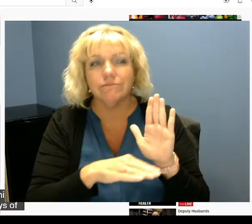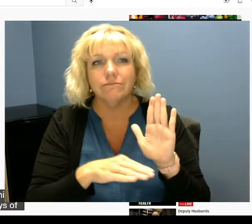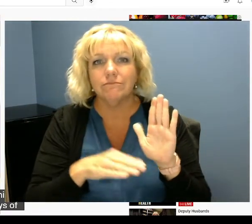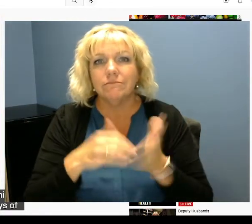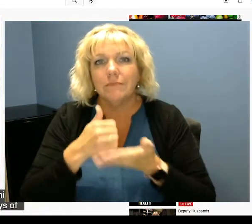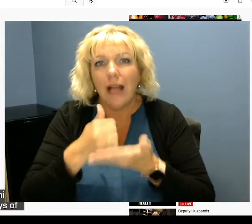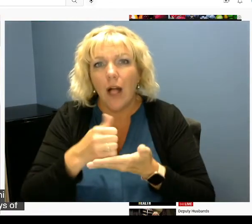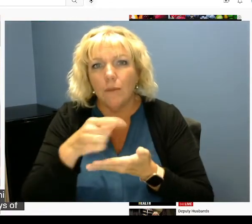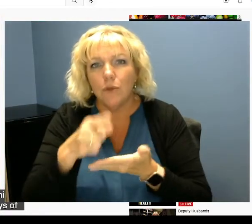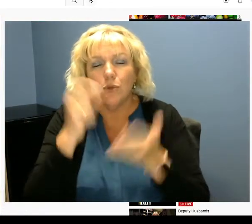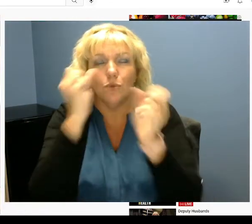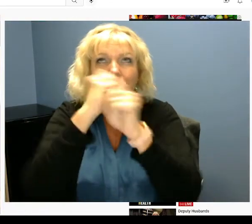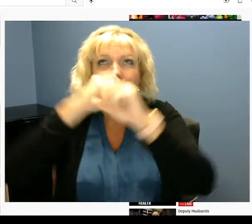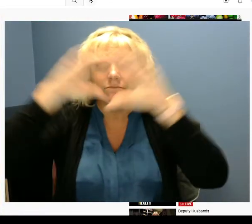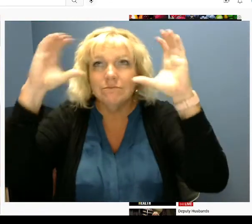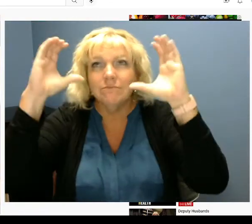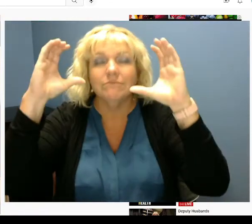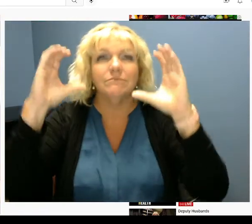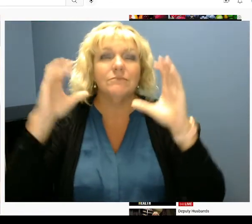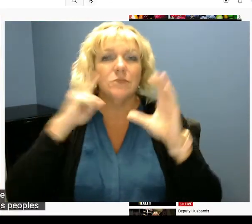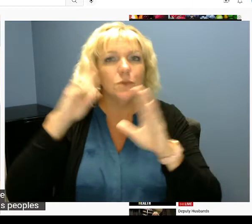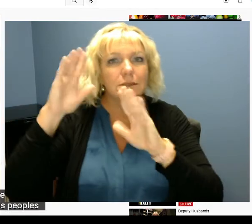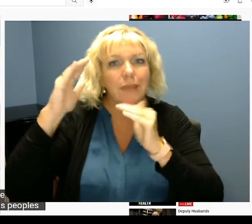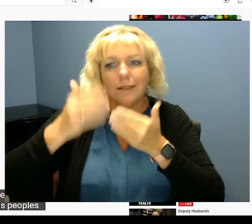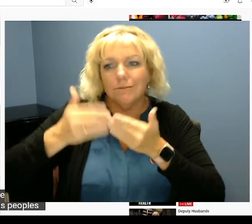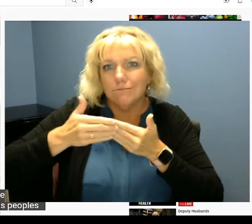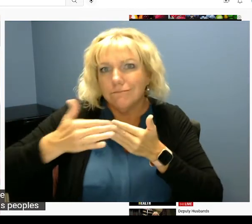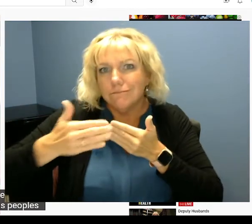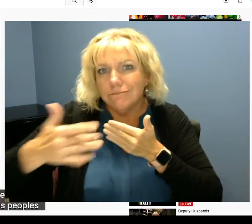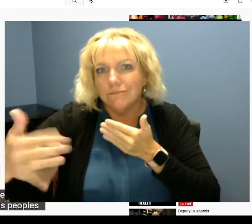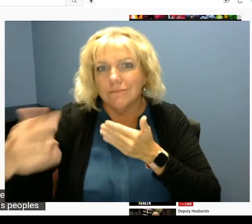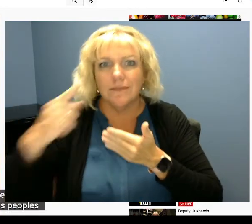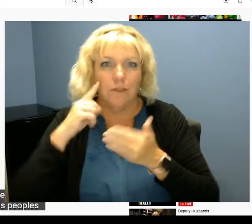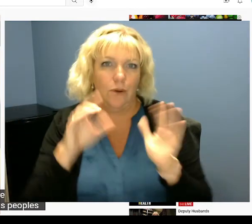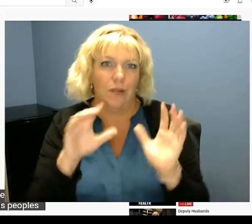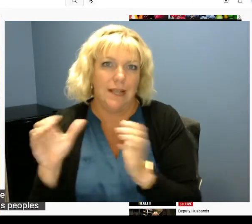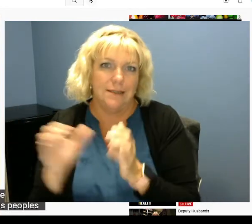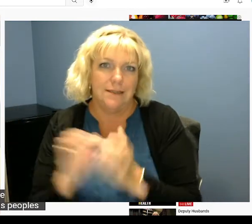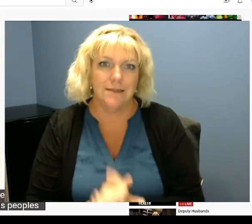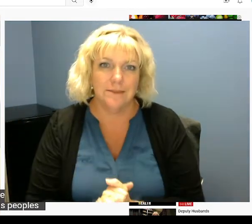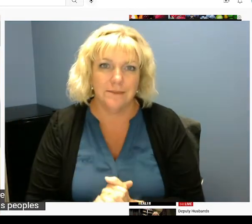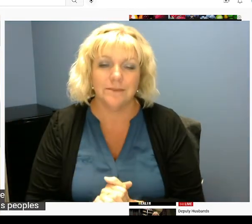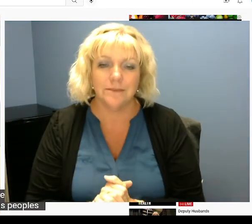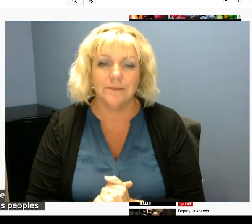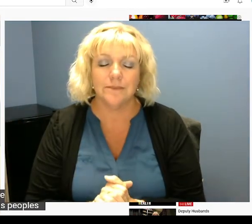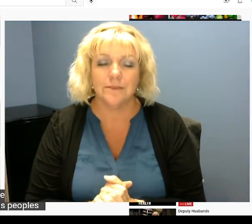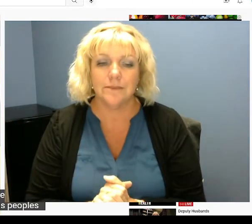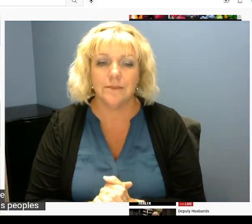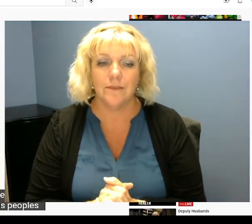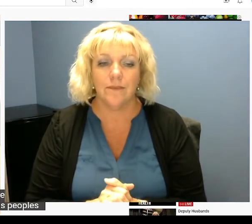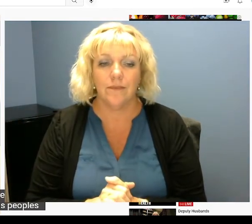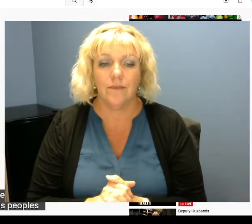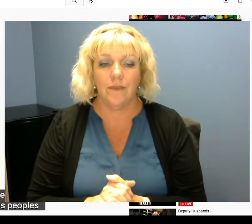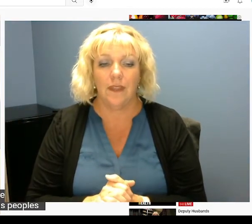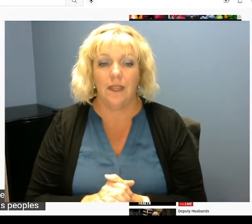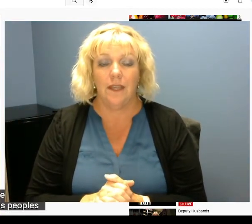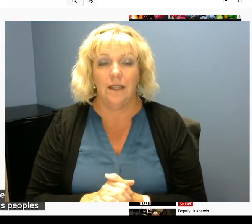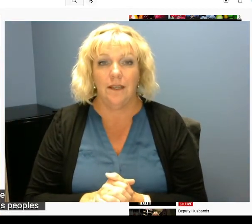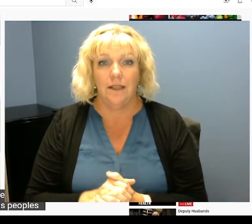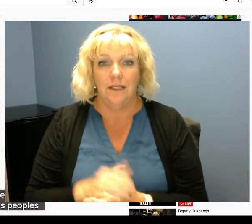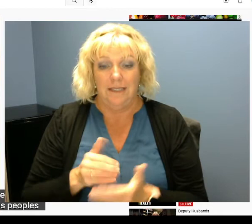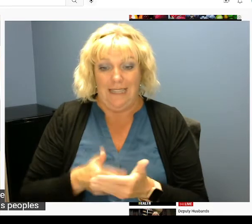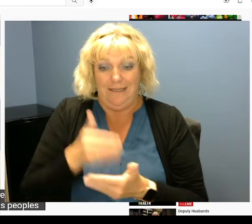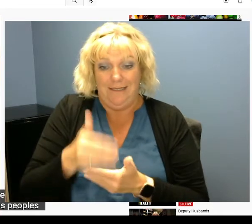have multiple ways of seeing this material. So in this lecture, what we're looking at is what was